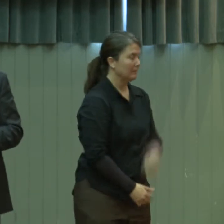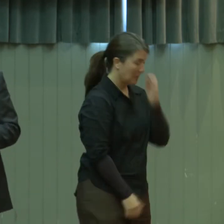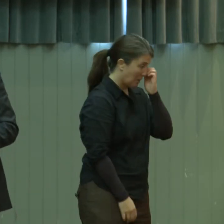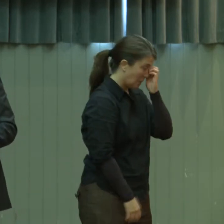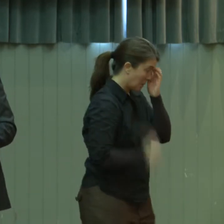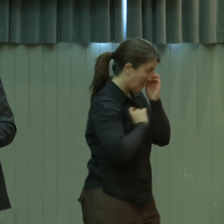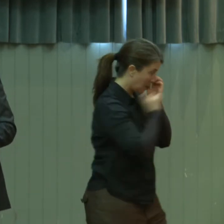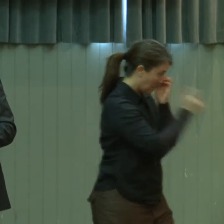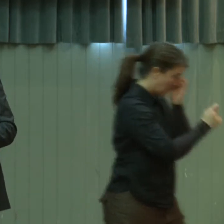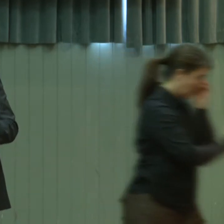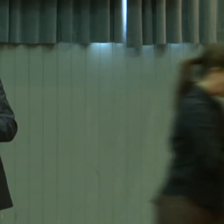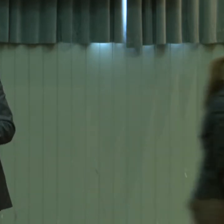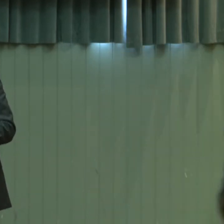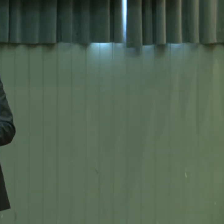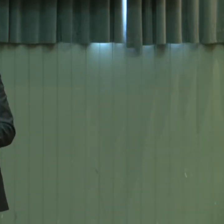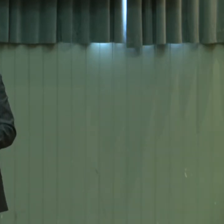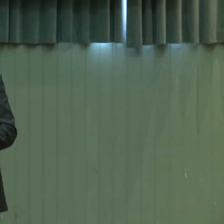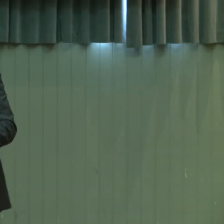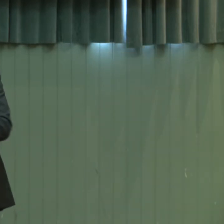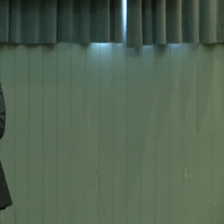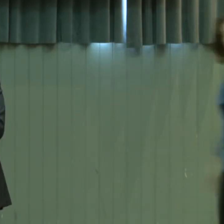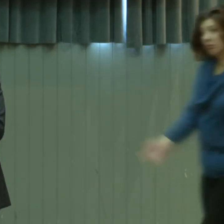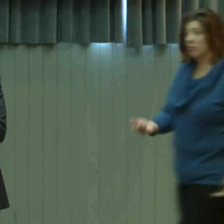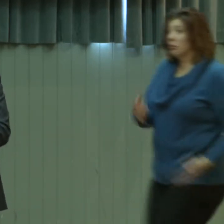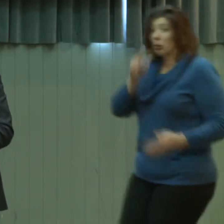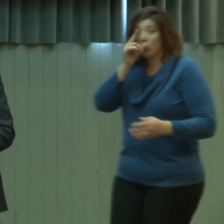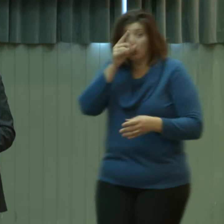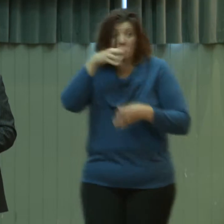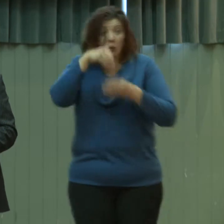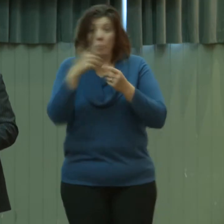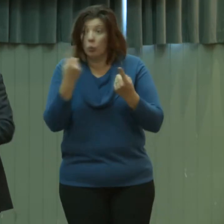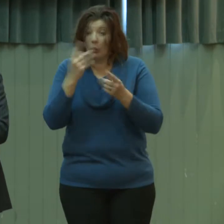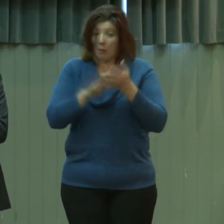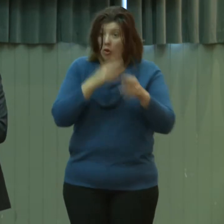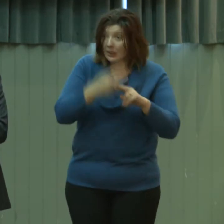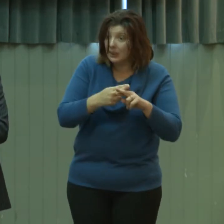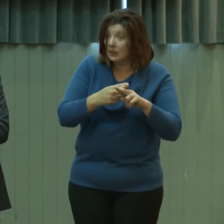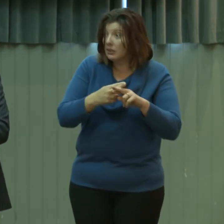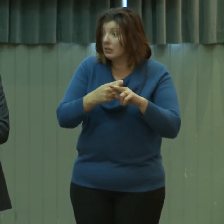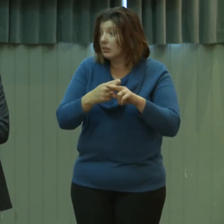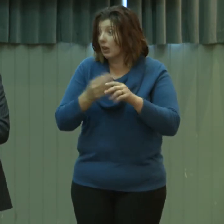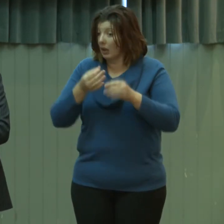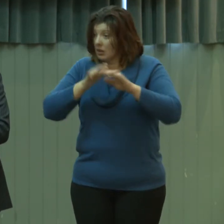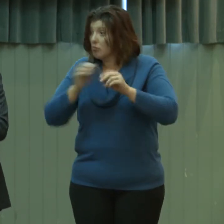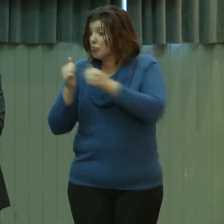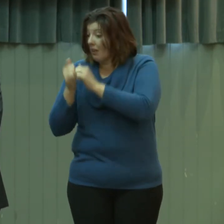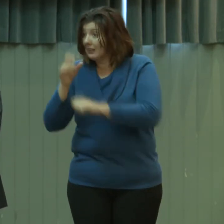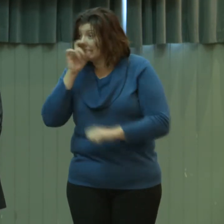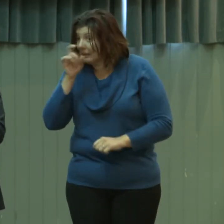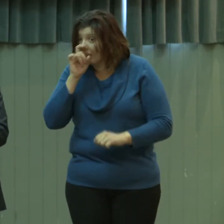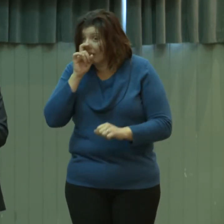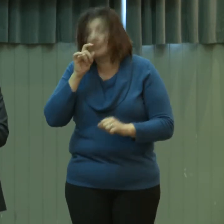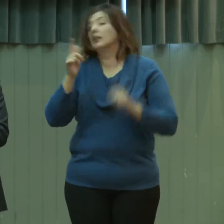process. The teacher, obviously, the teacher of deaf. There may be a communication support worker in school. The